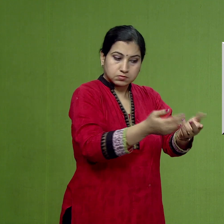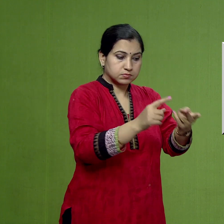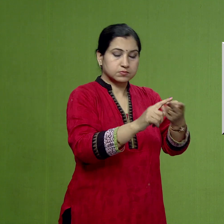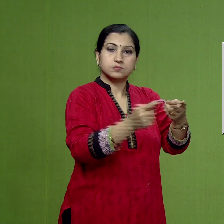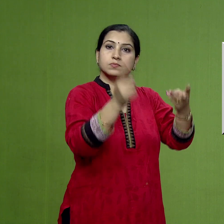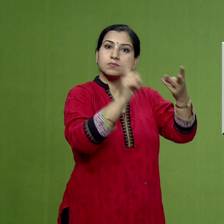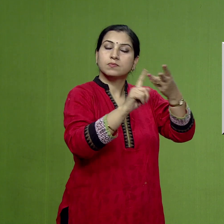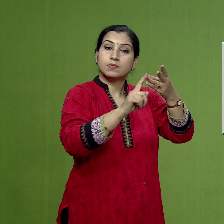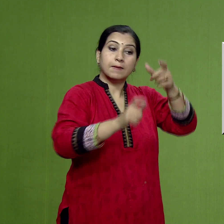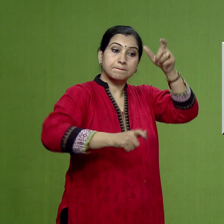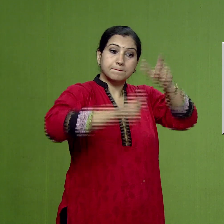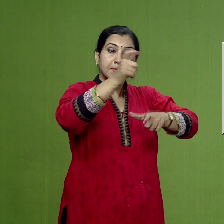population composition.